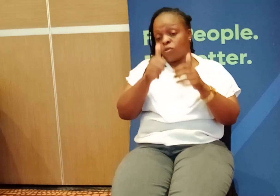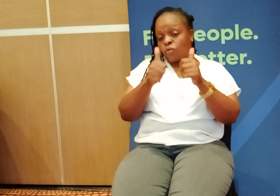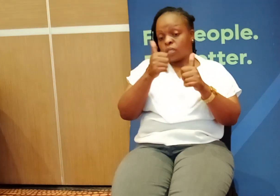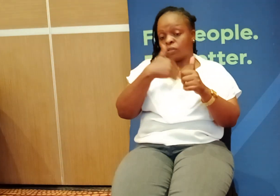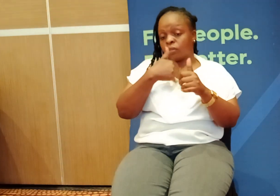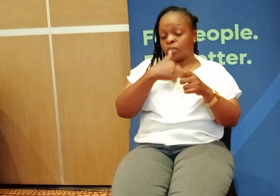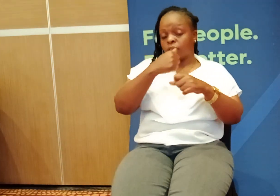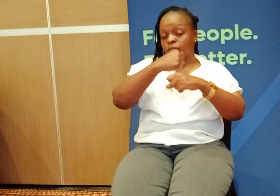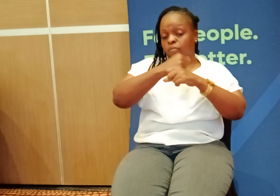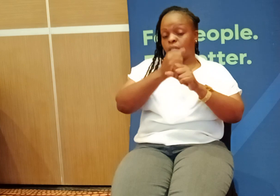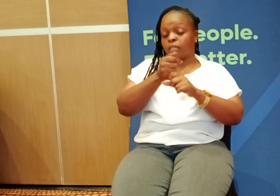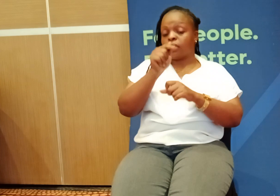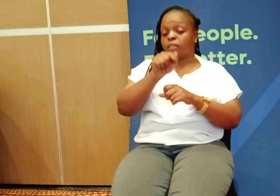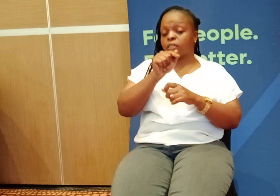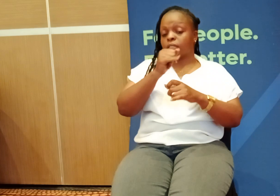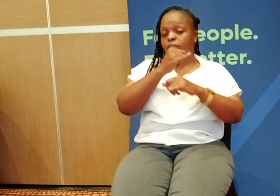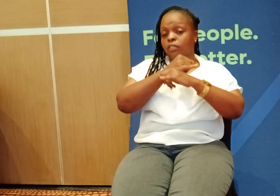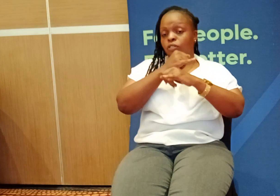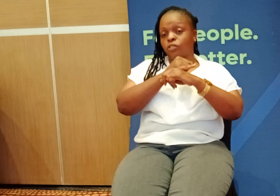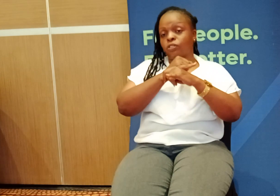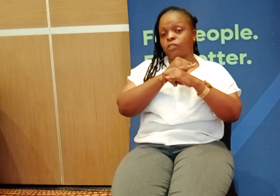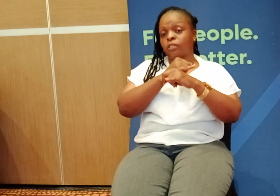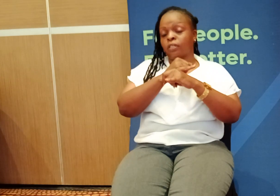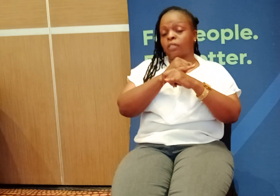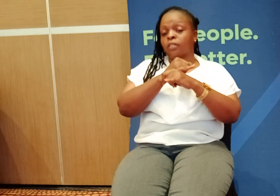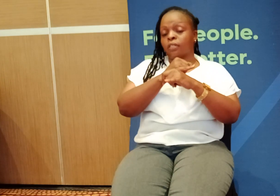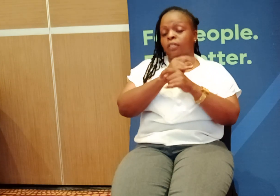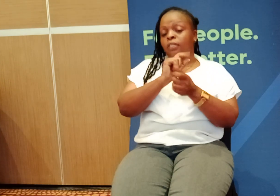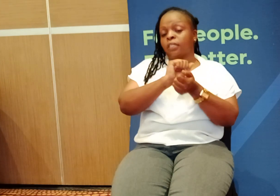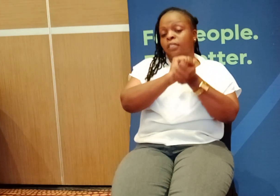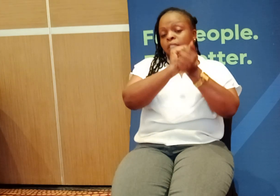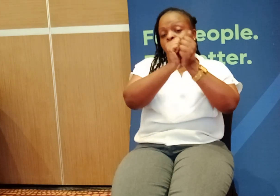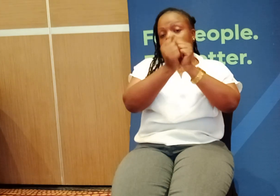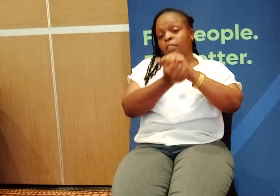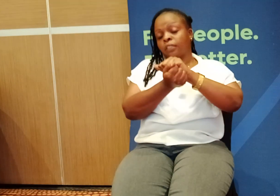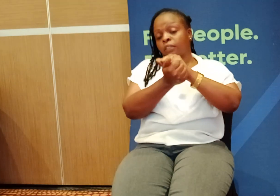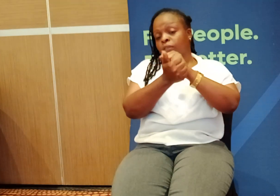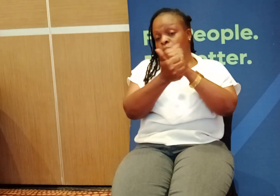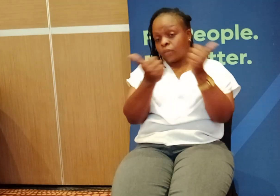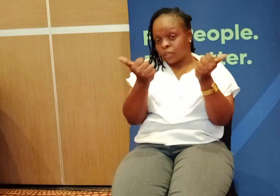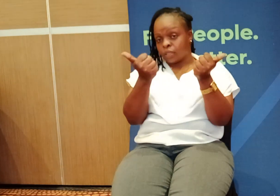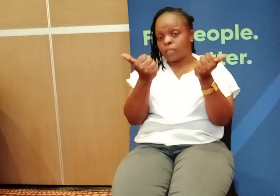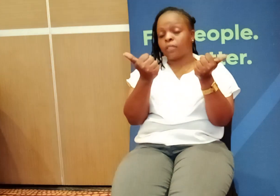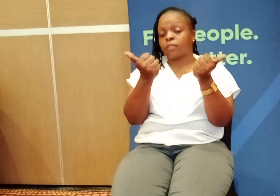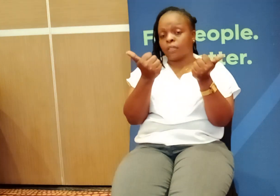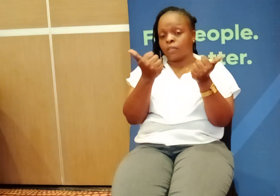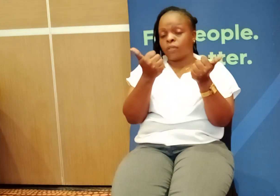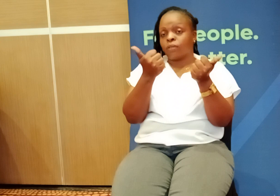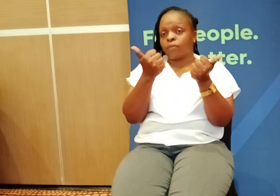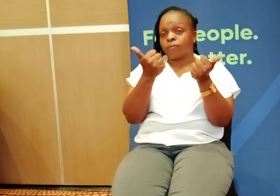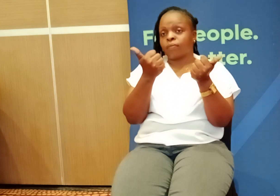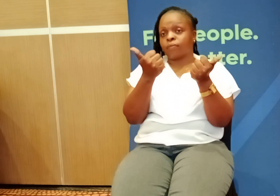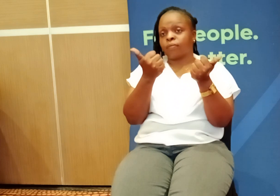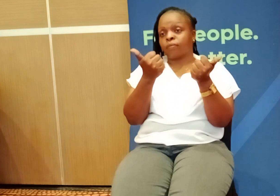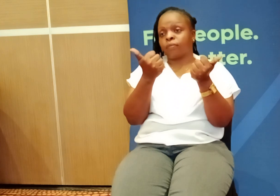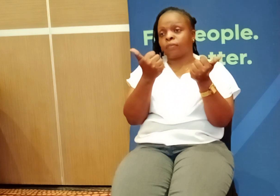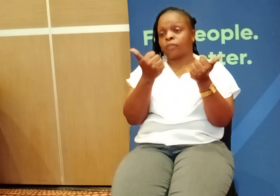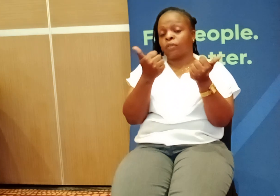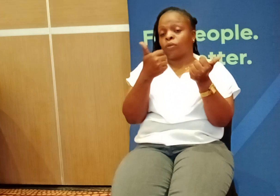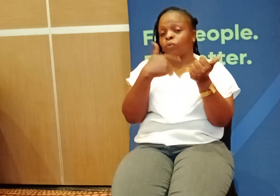institution. It's turned around very well. We've been hit with an exceptional